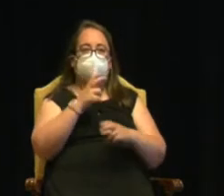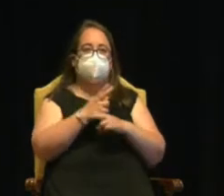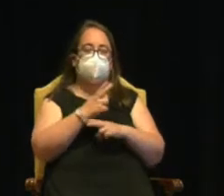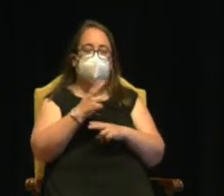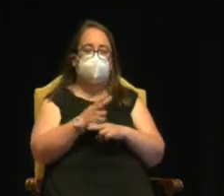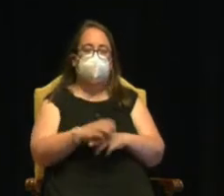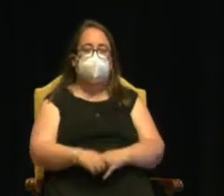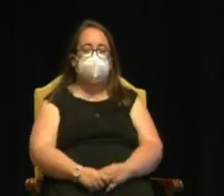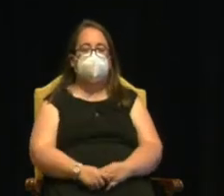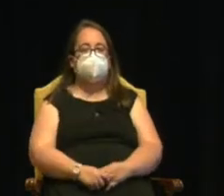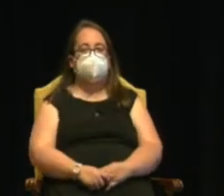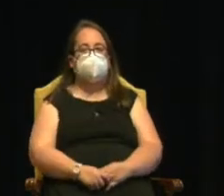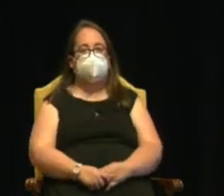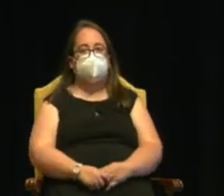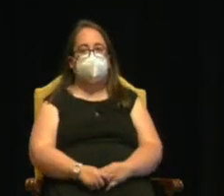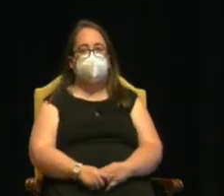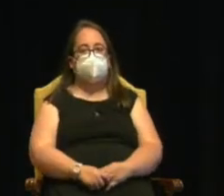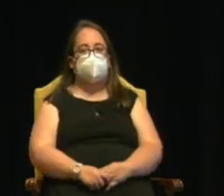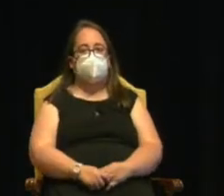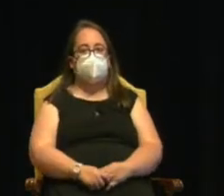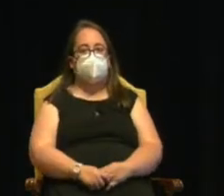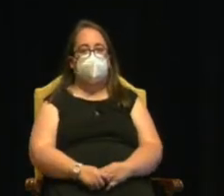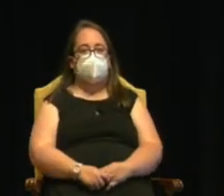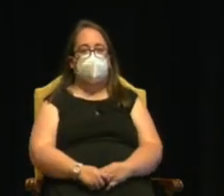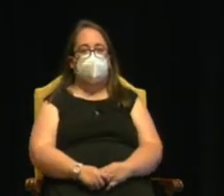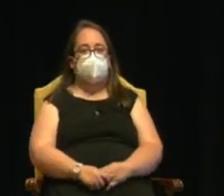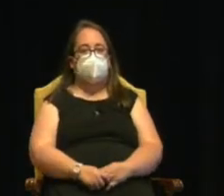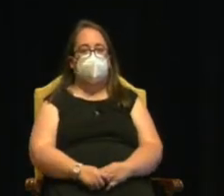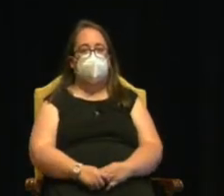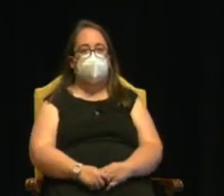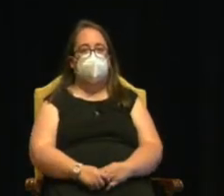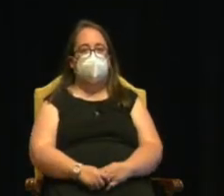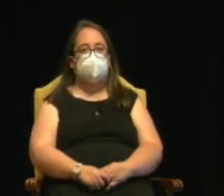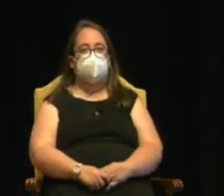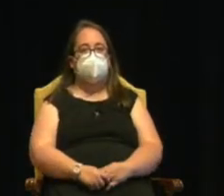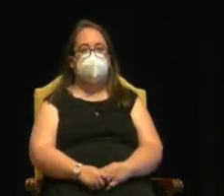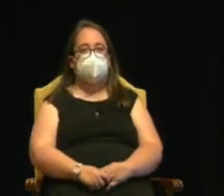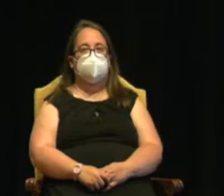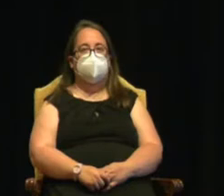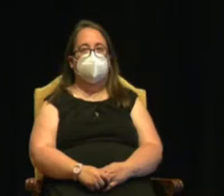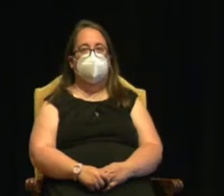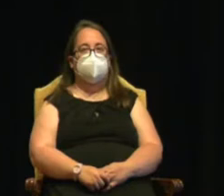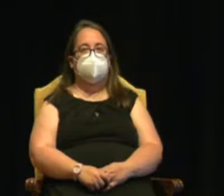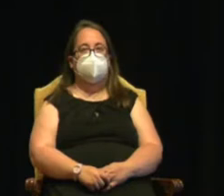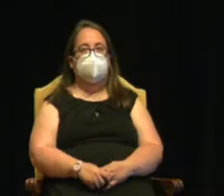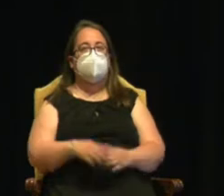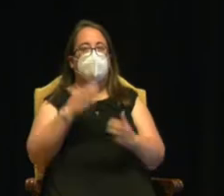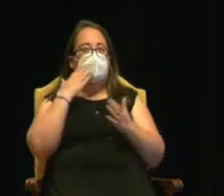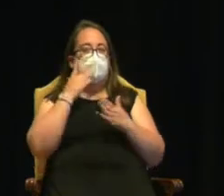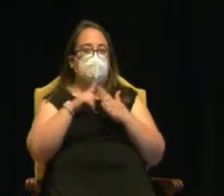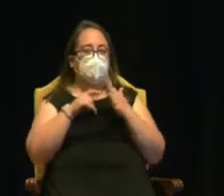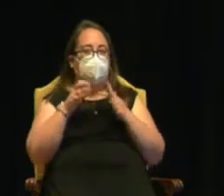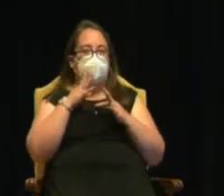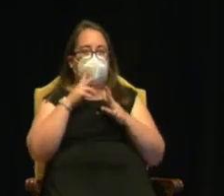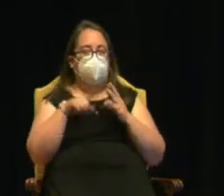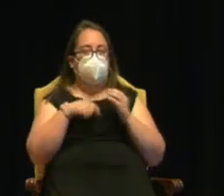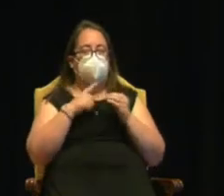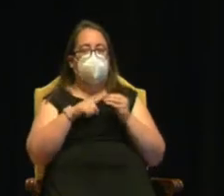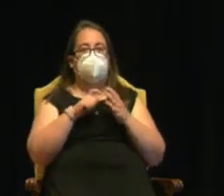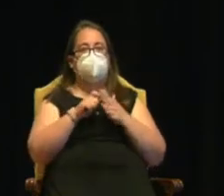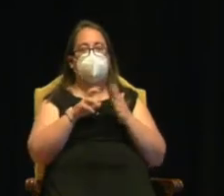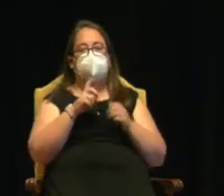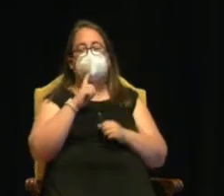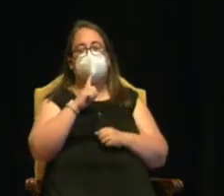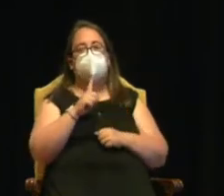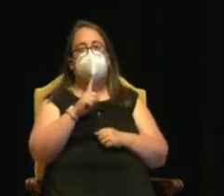I don't know of this aspect that you're talking about, in which writers